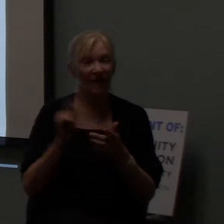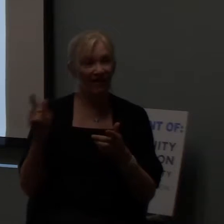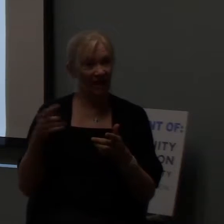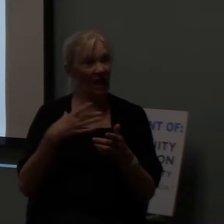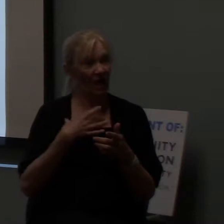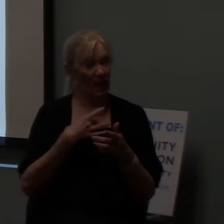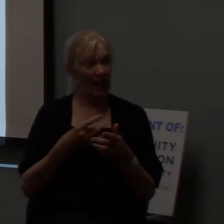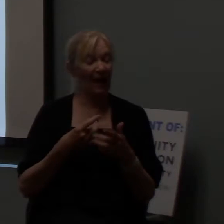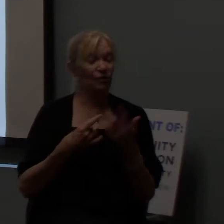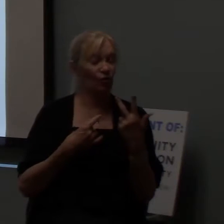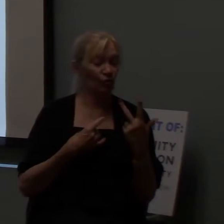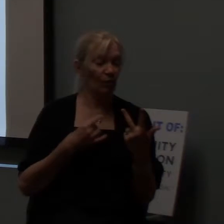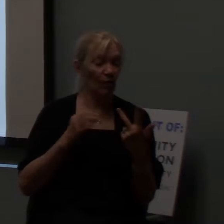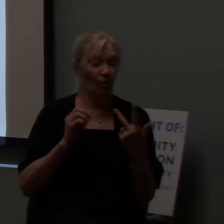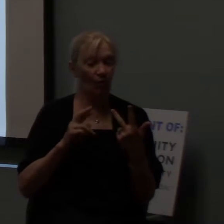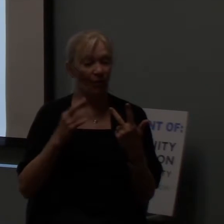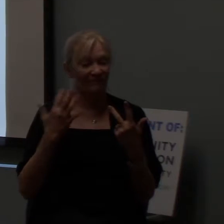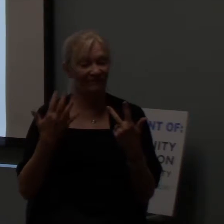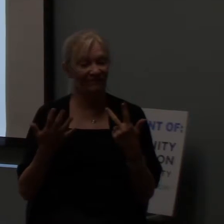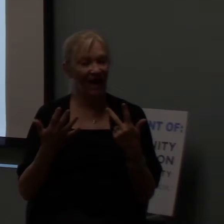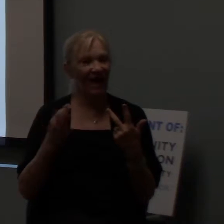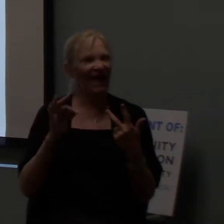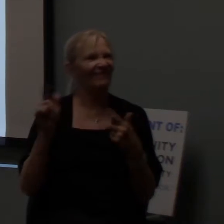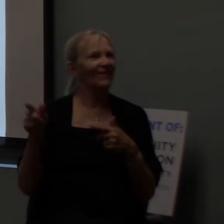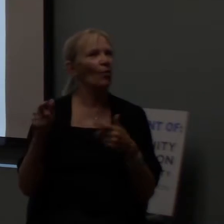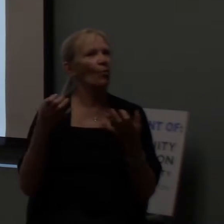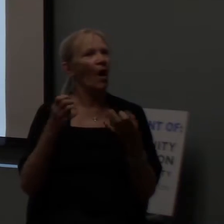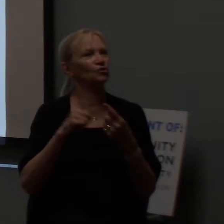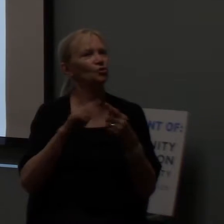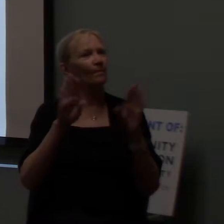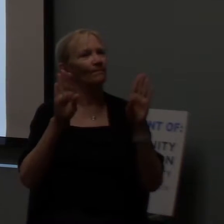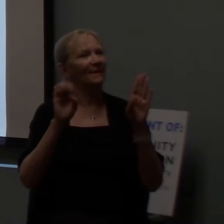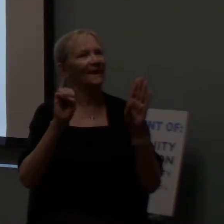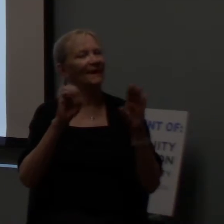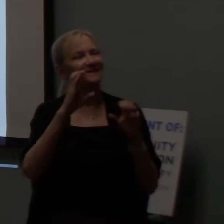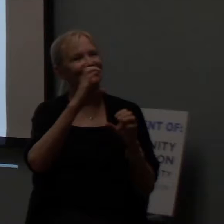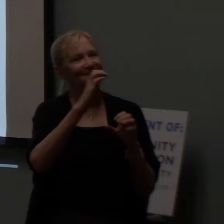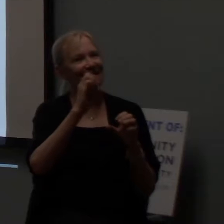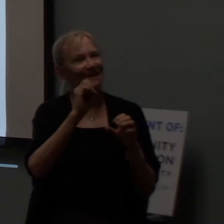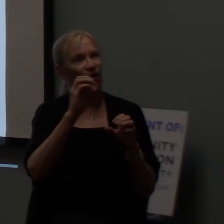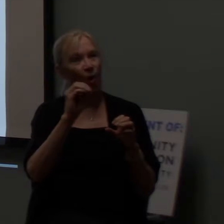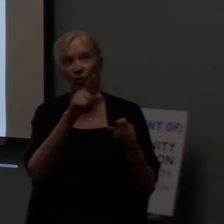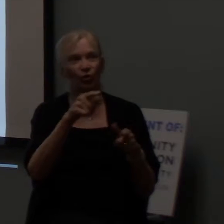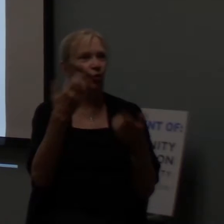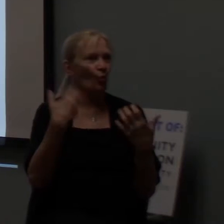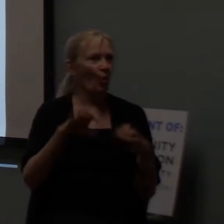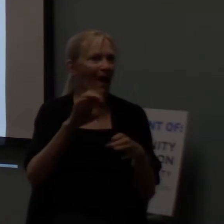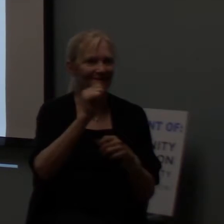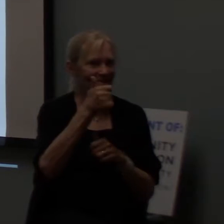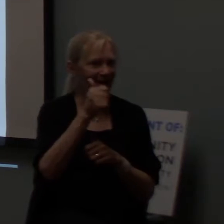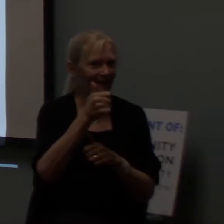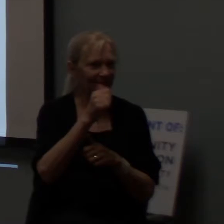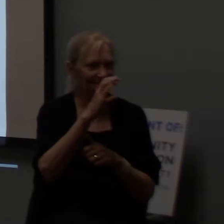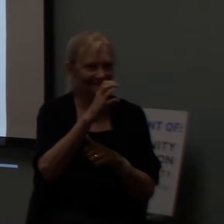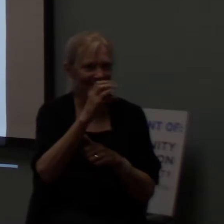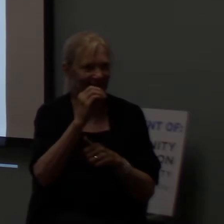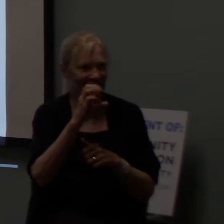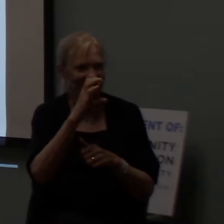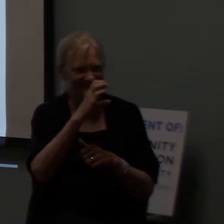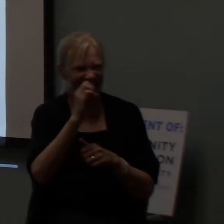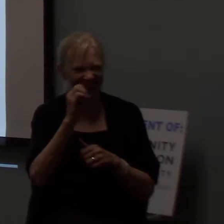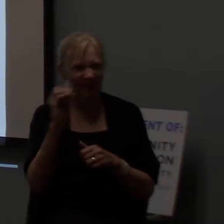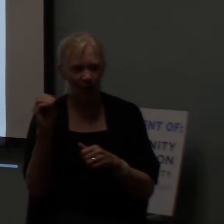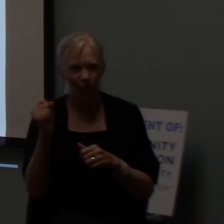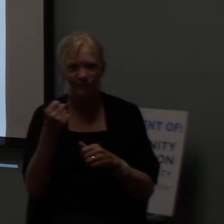or 5 if they're going to be CEOs, right? Because how many you don't want 10 CEOs. Too many cooks. And